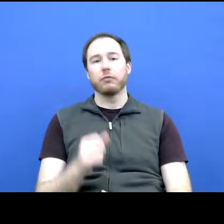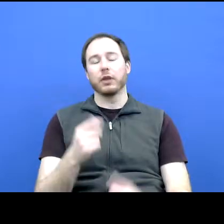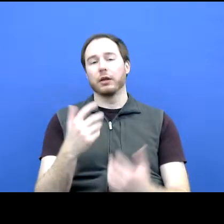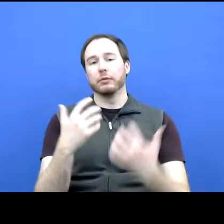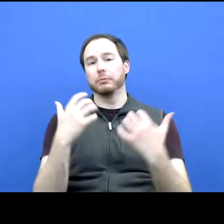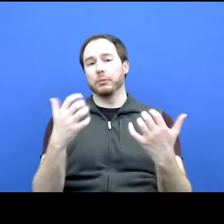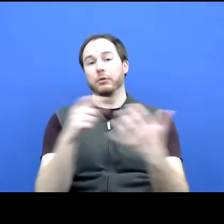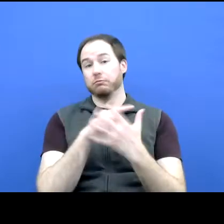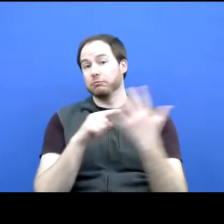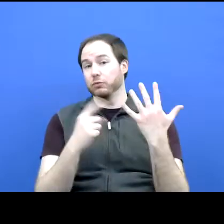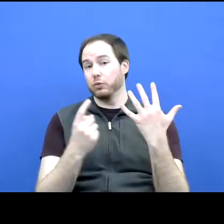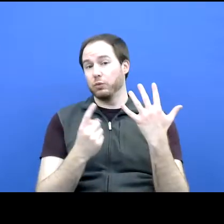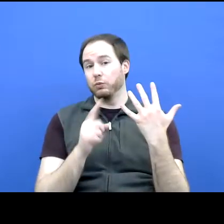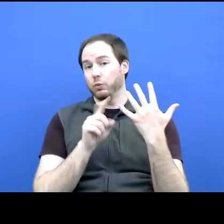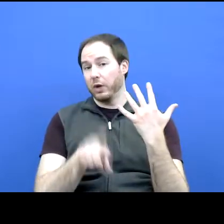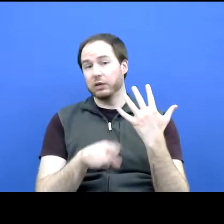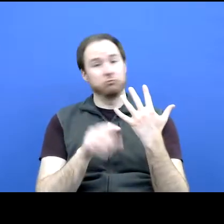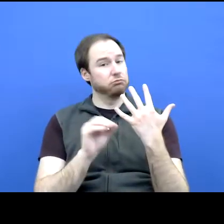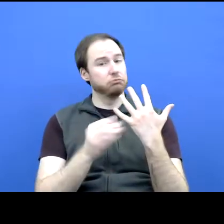public?